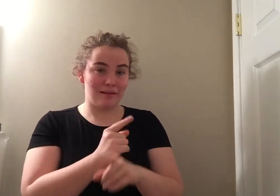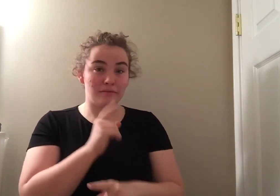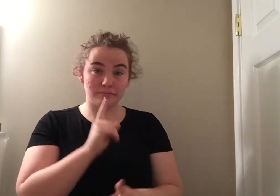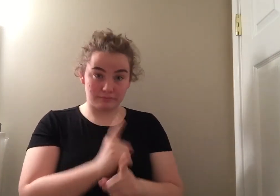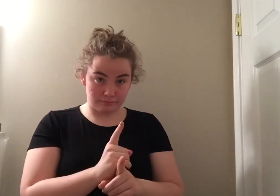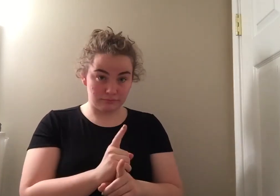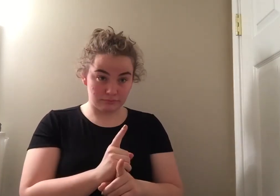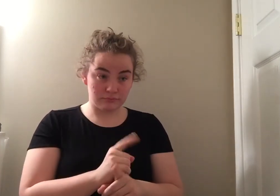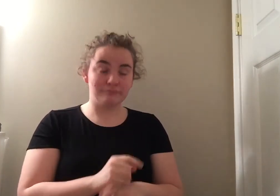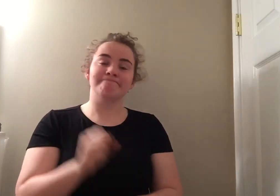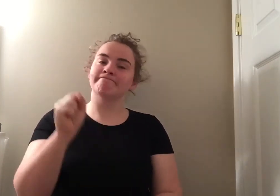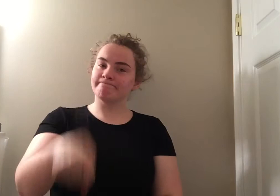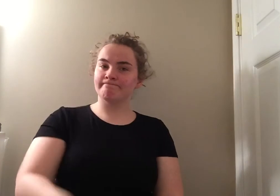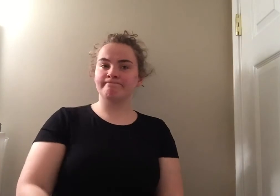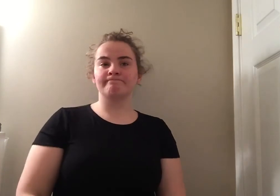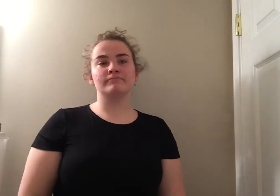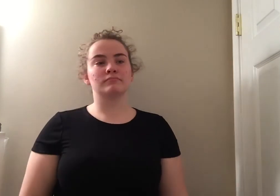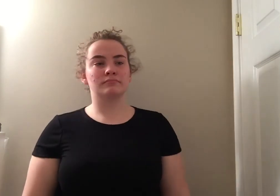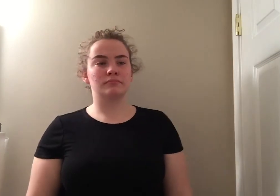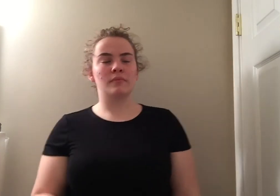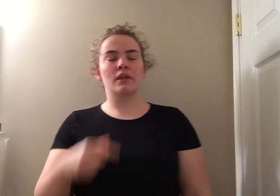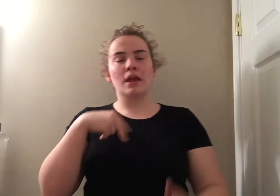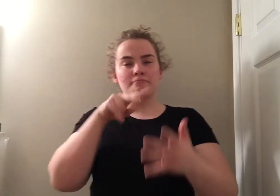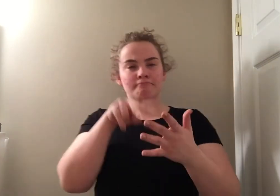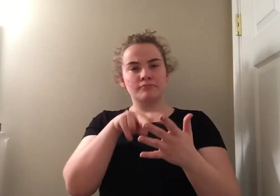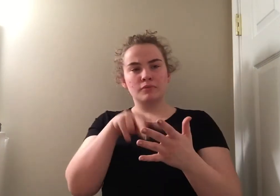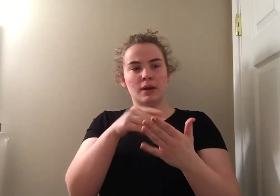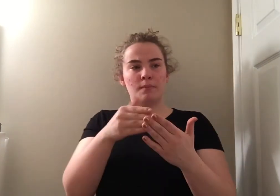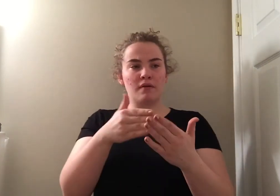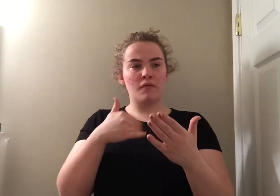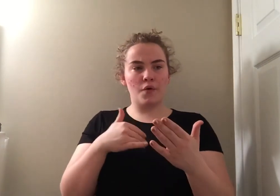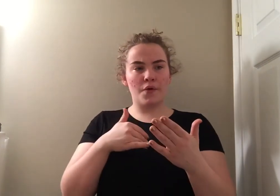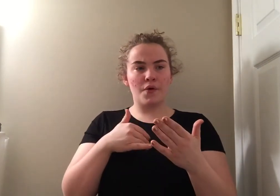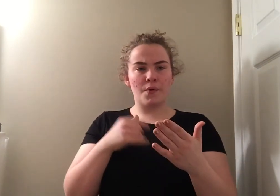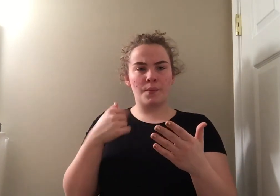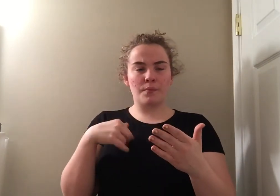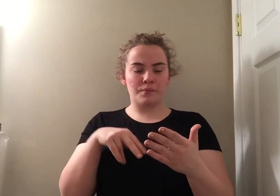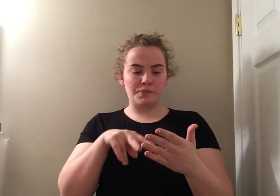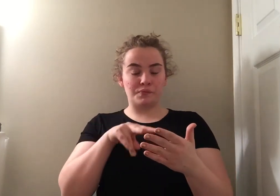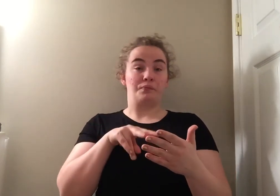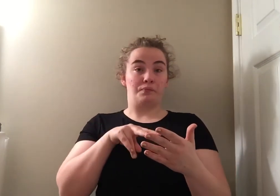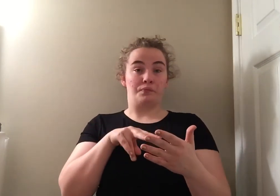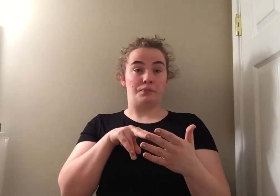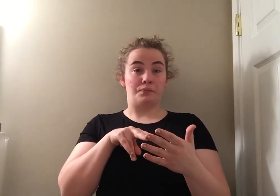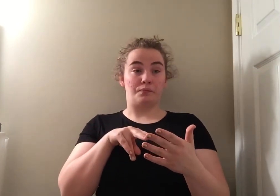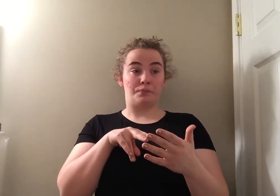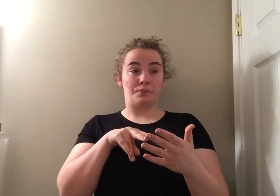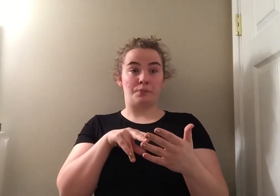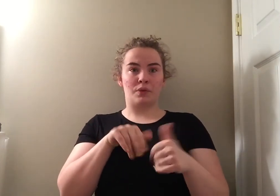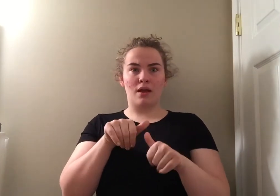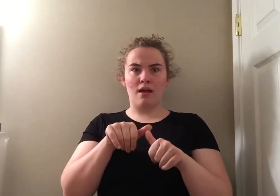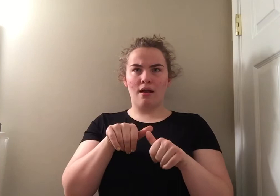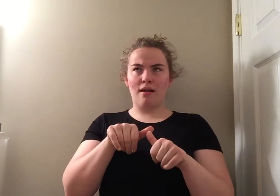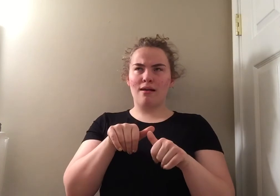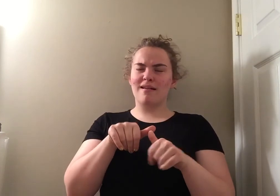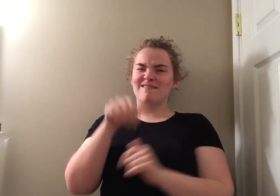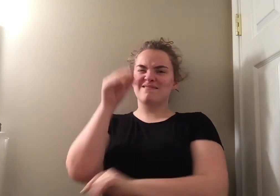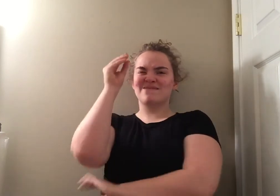When I read this story earlier before, as soon as I got to this part, it reminded me of another story that we read very